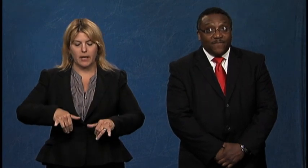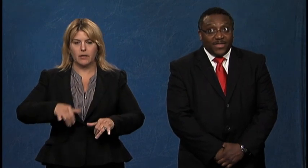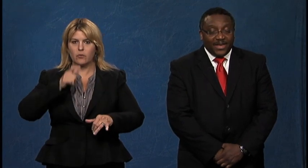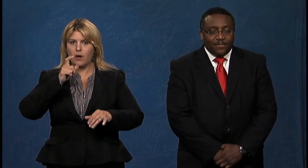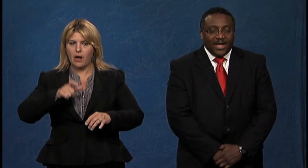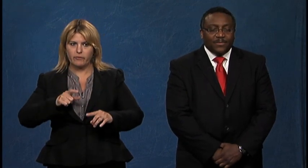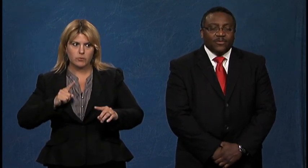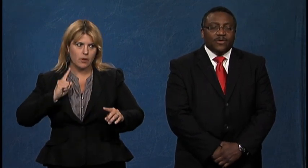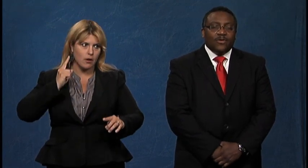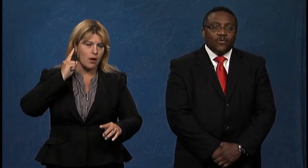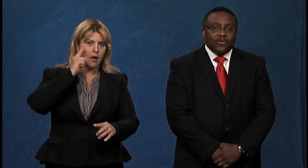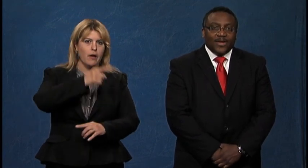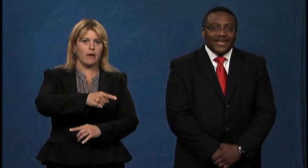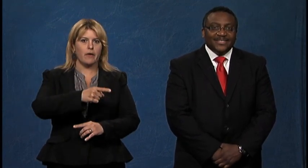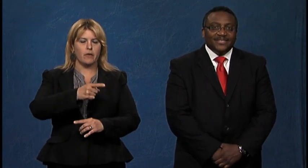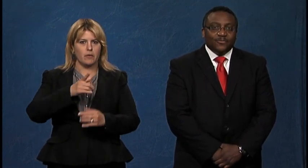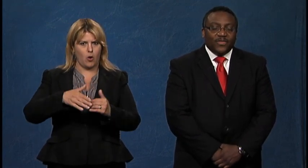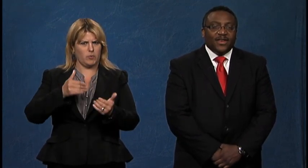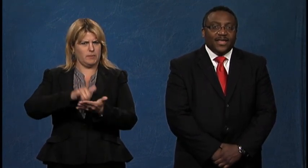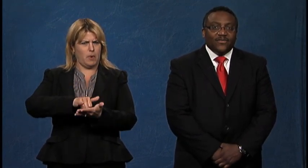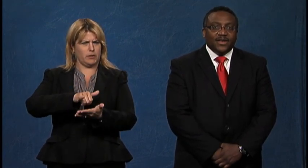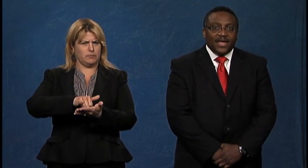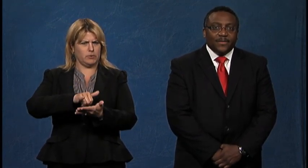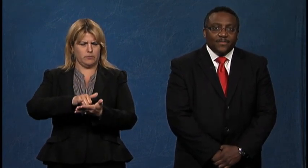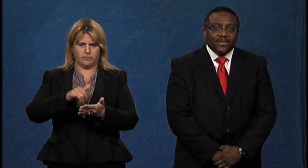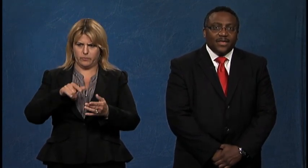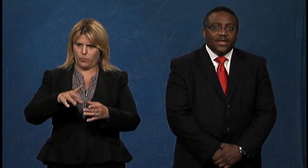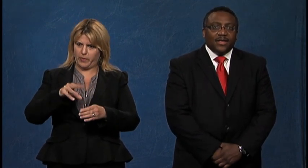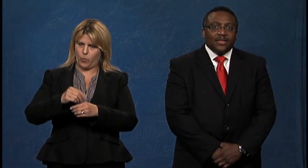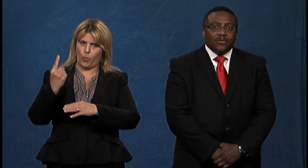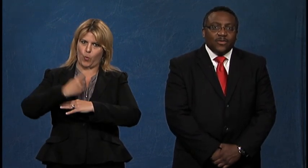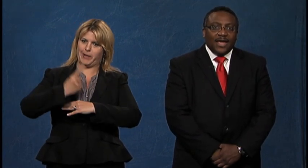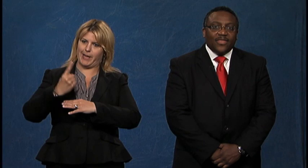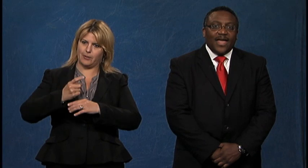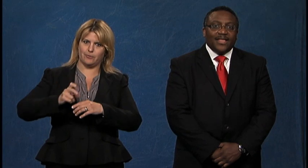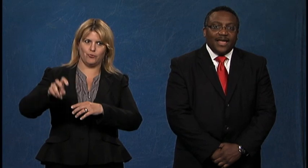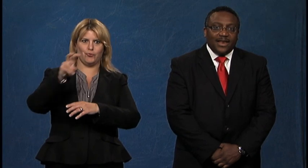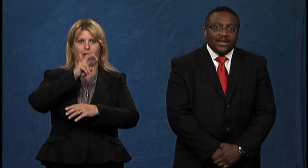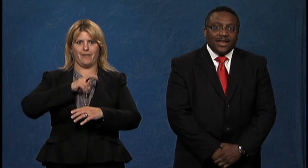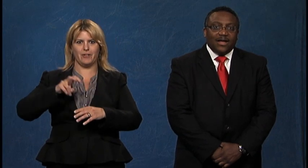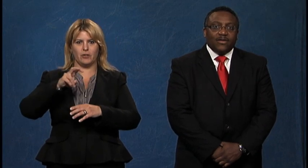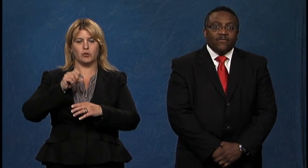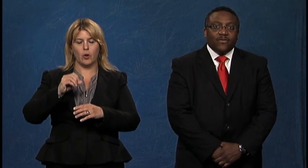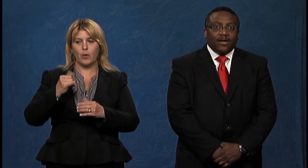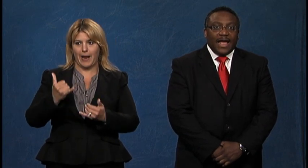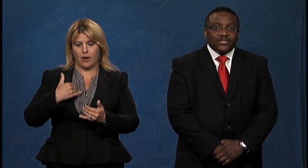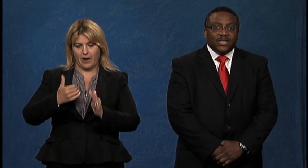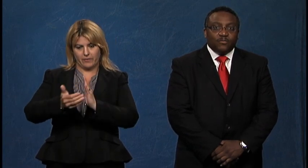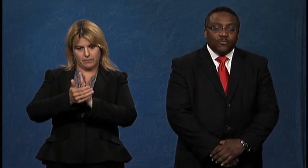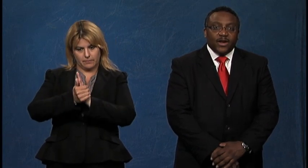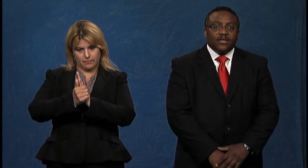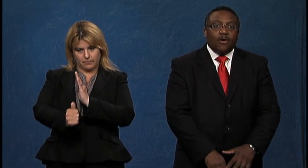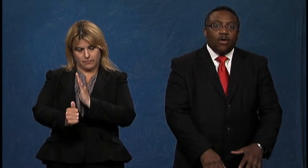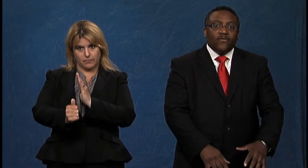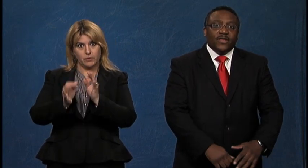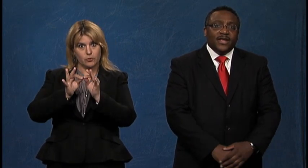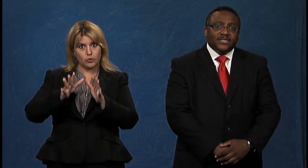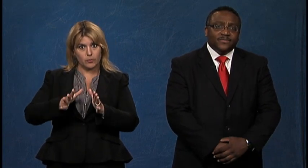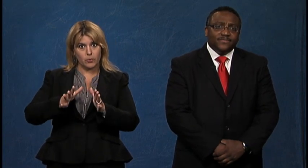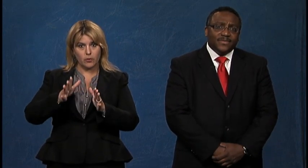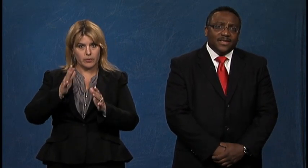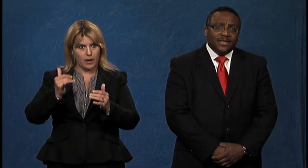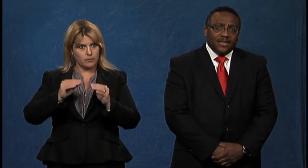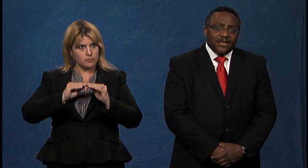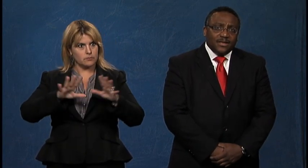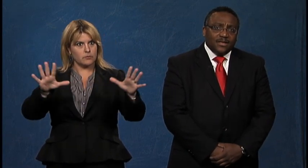that would be physically impossible to all those locations within a given day. So you take that talent now, you've actually spread it all over the